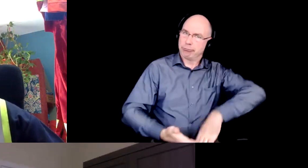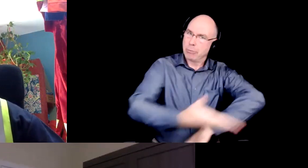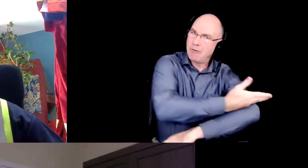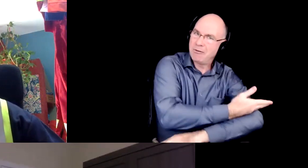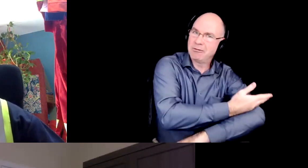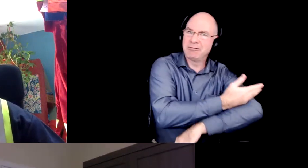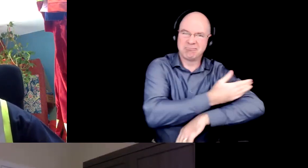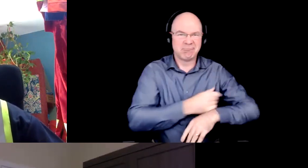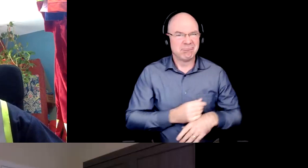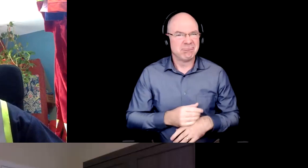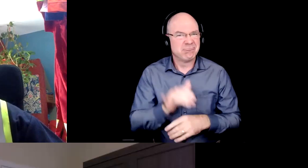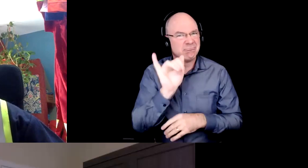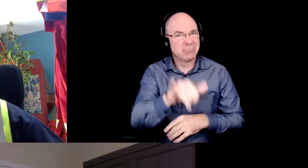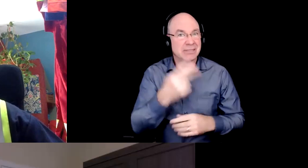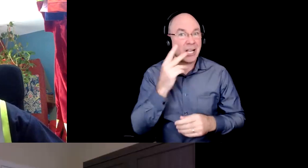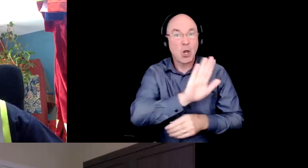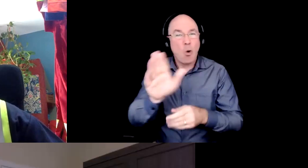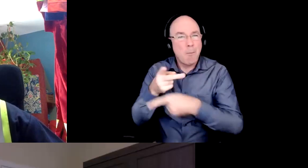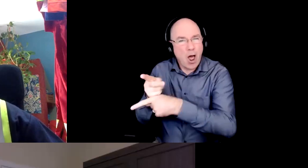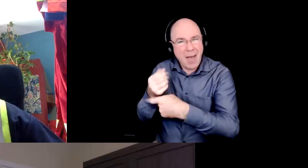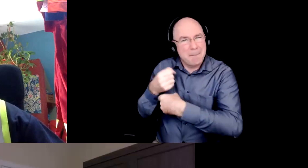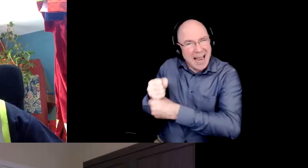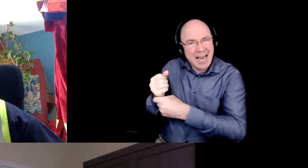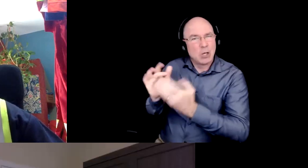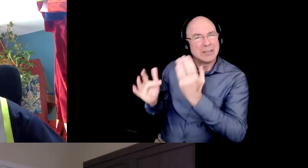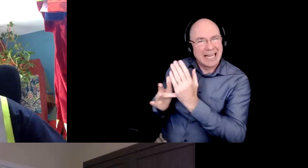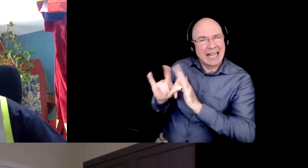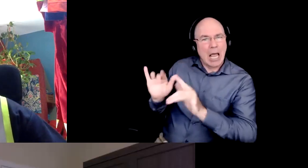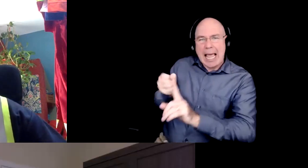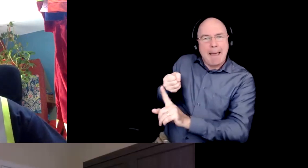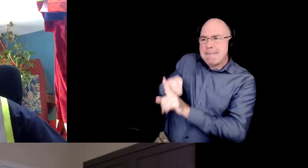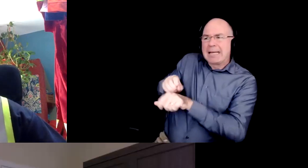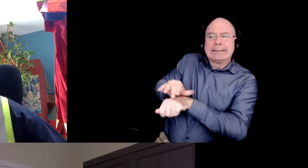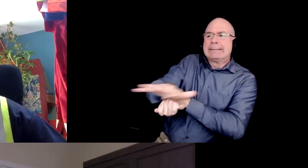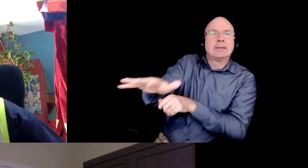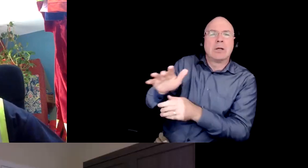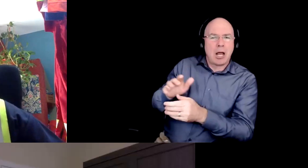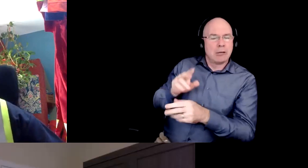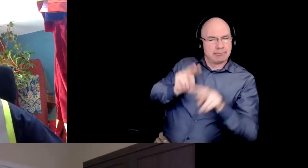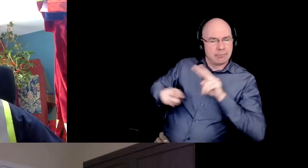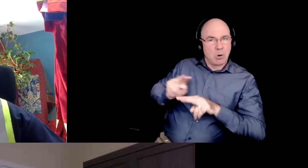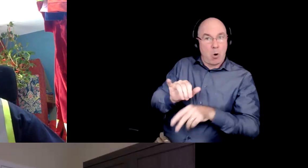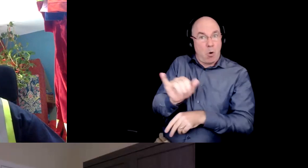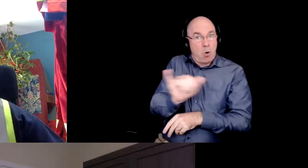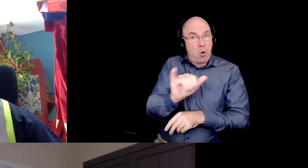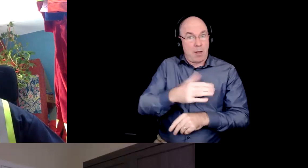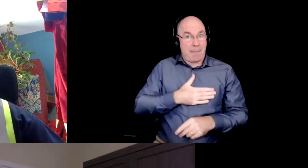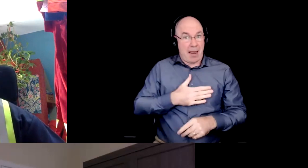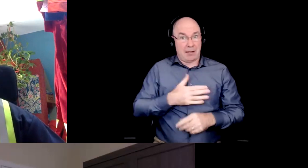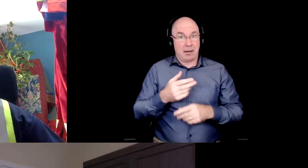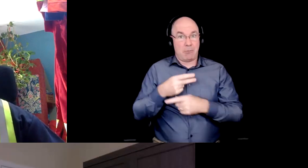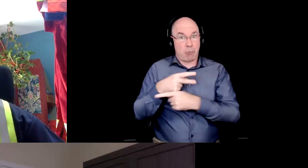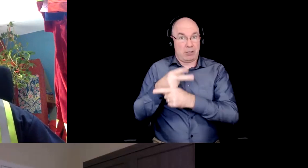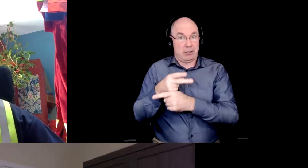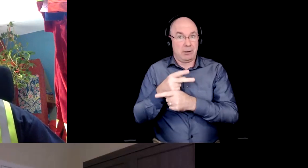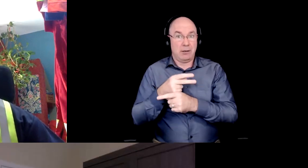So yeah, look at the impact of your product, the impact of your technology. It also had an immediate, that the product itself